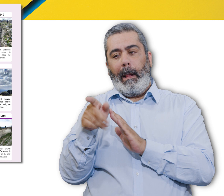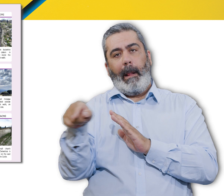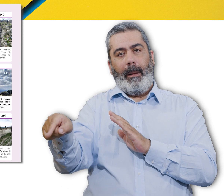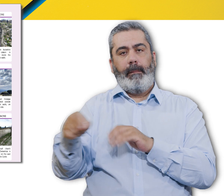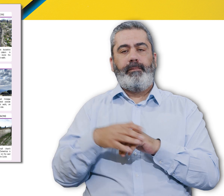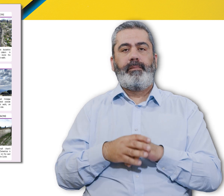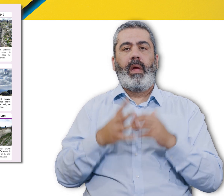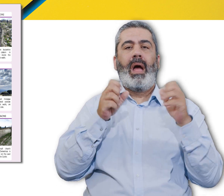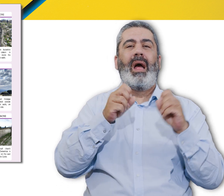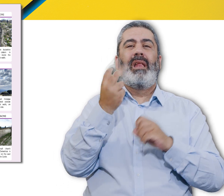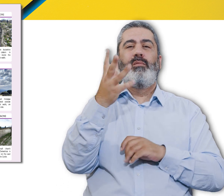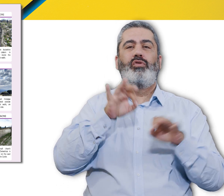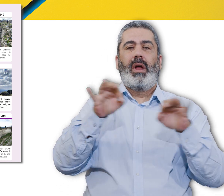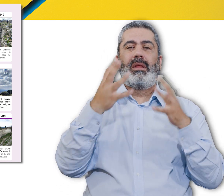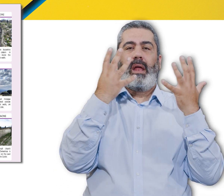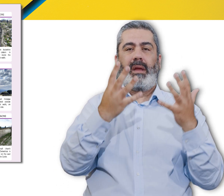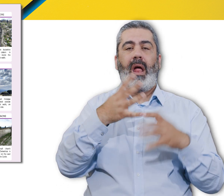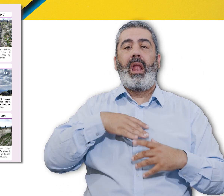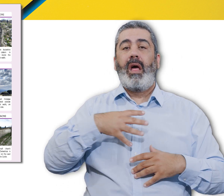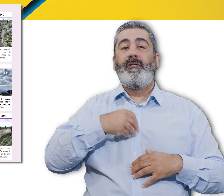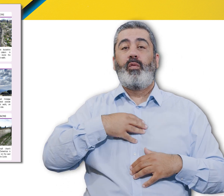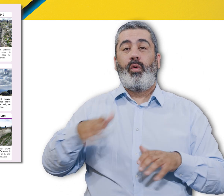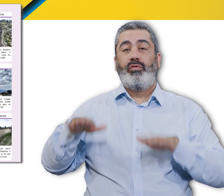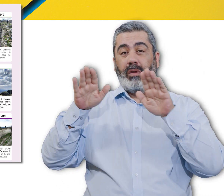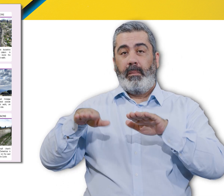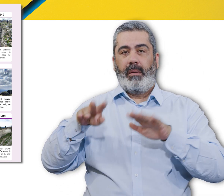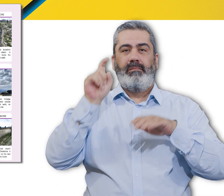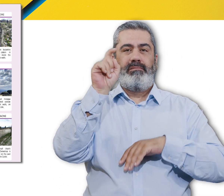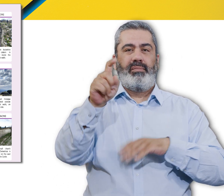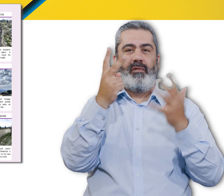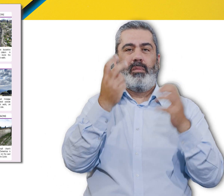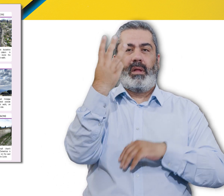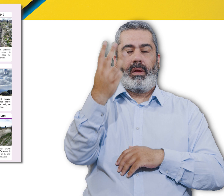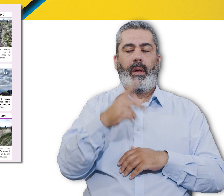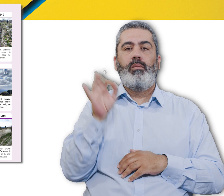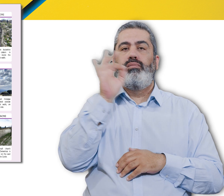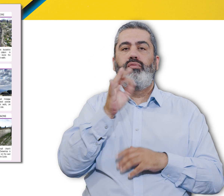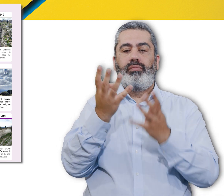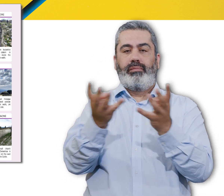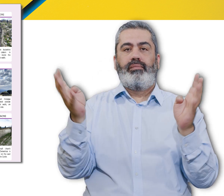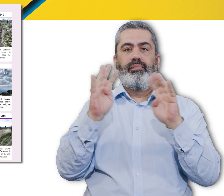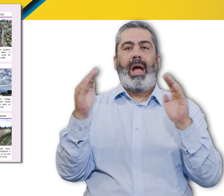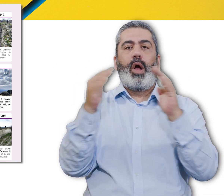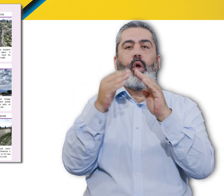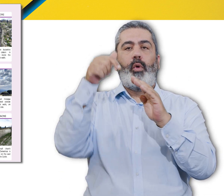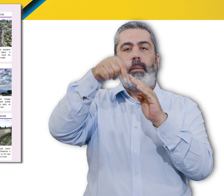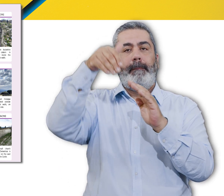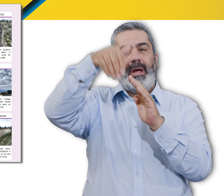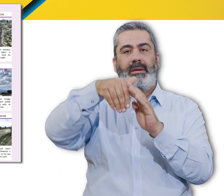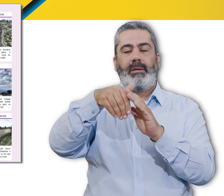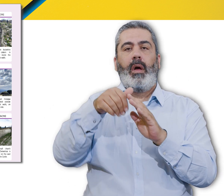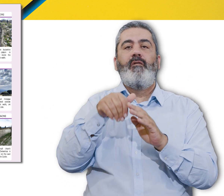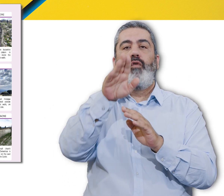east part of the castle, not too far from the east gate. White Mosque. 9 on the map number 73. The White Mosque